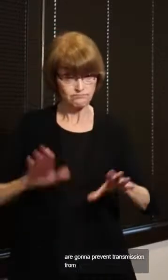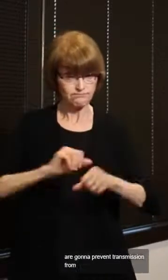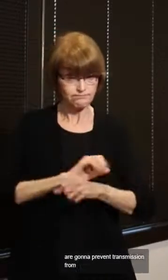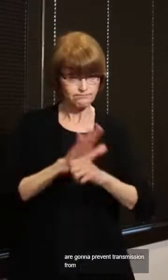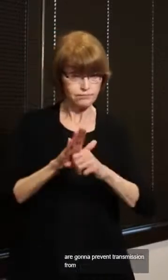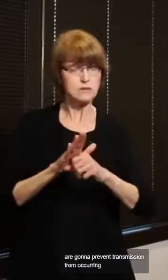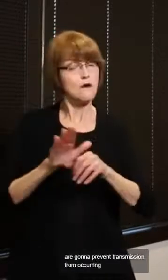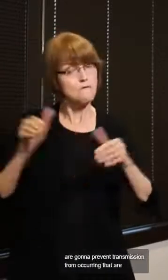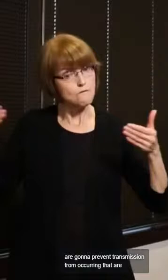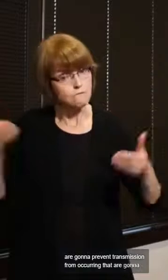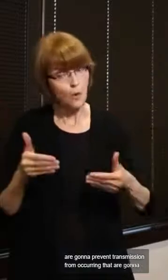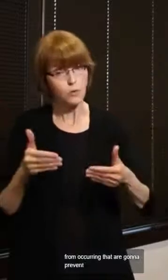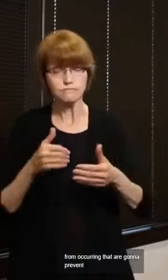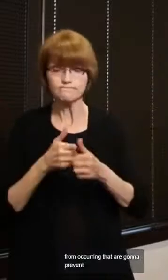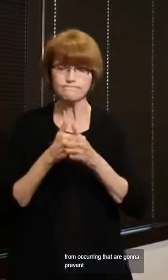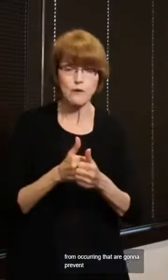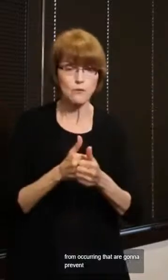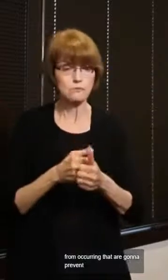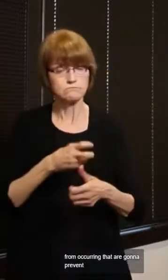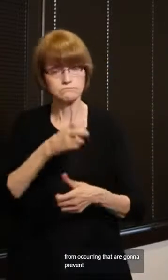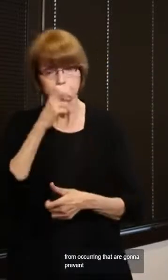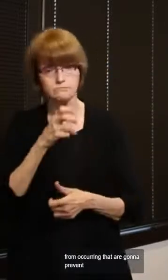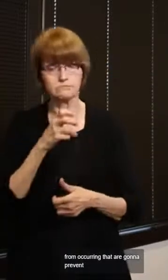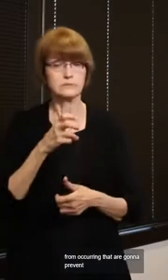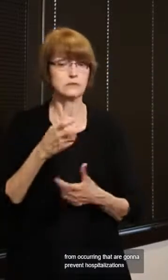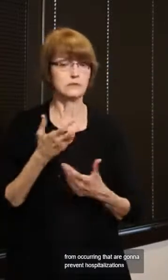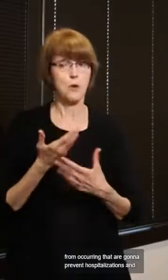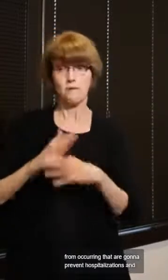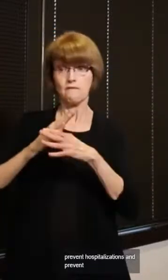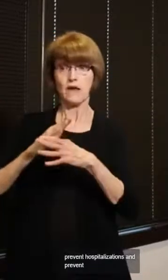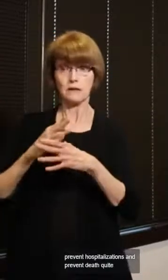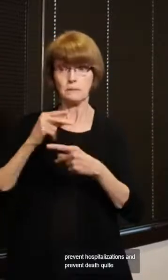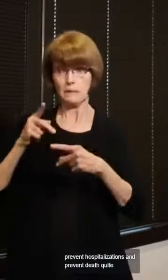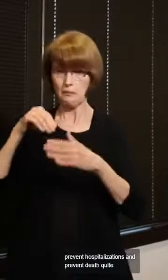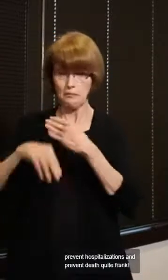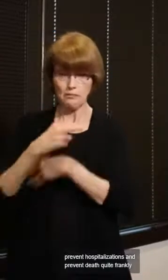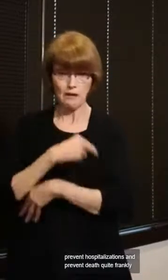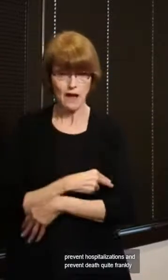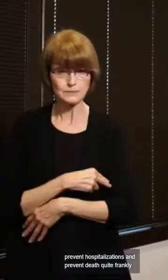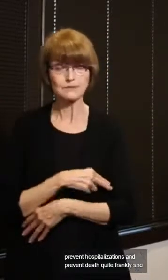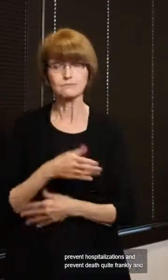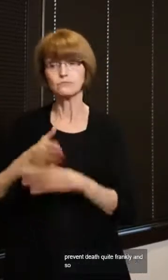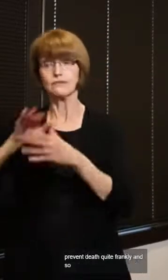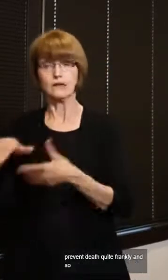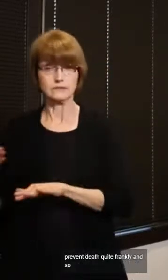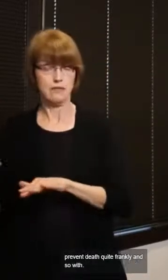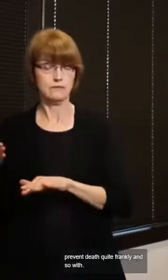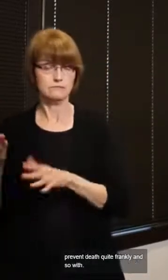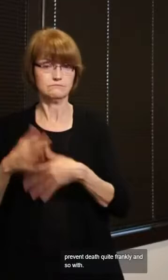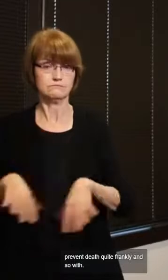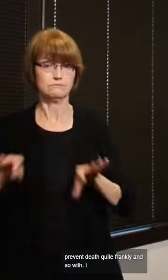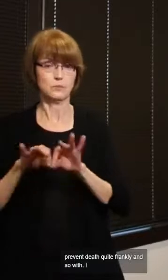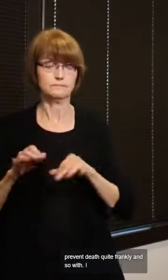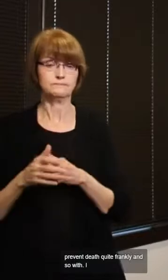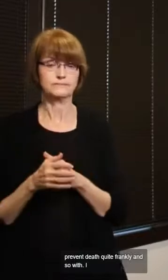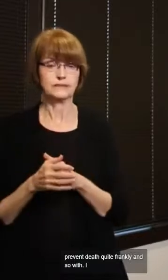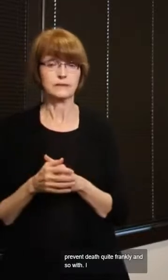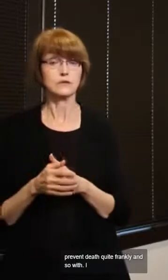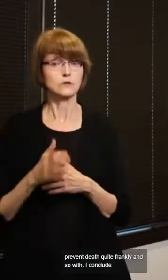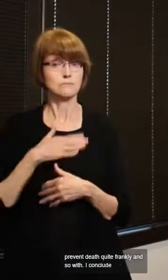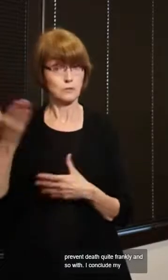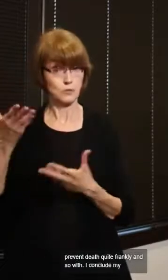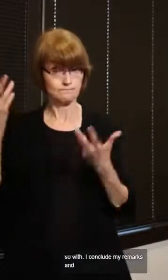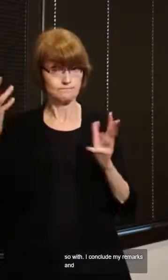occurring, that are going to prevent hospitalizations and prevent death, quite frankly. And so with that, I'll conclude my